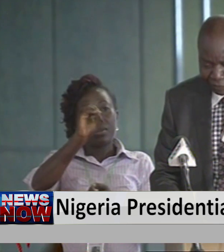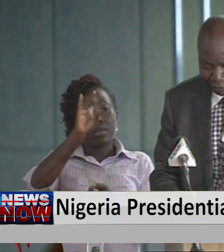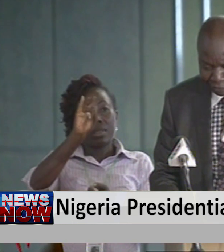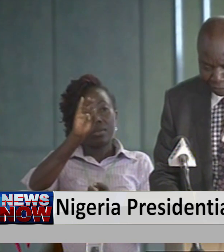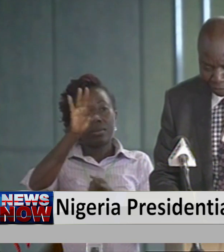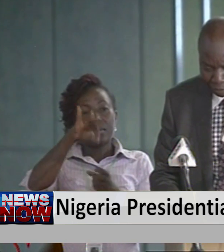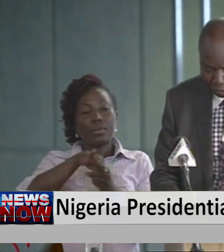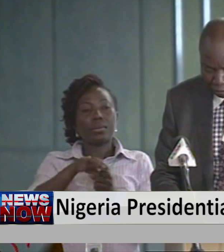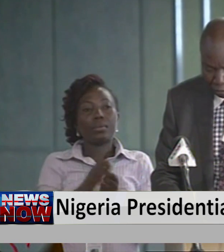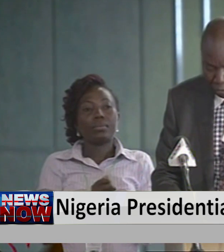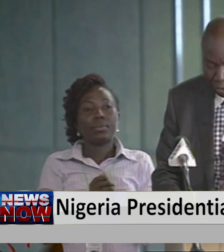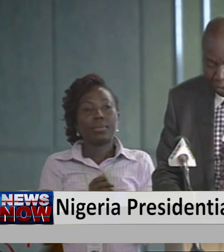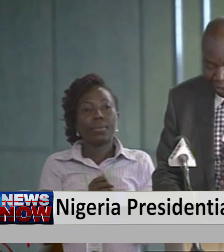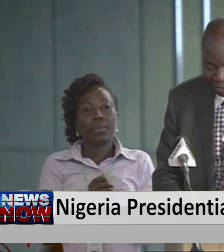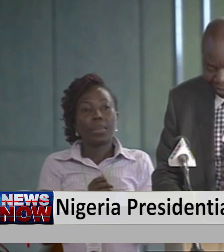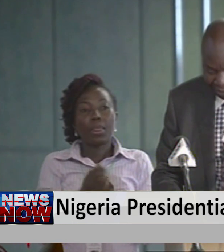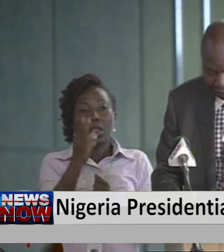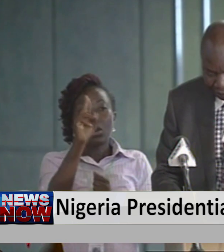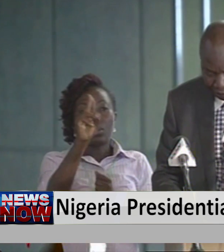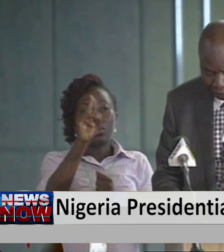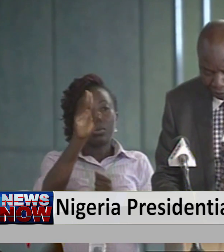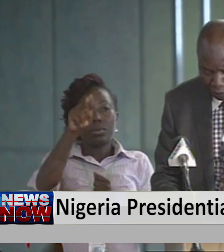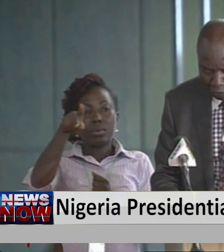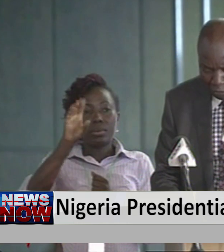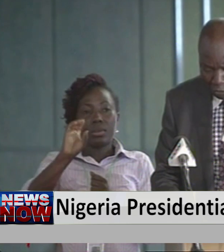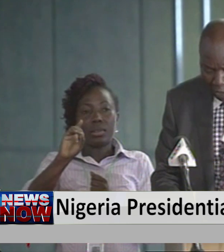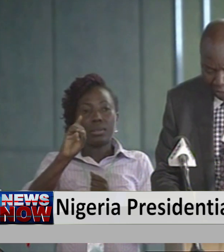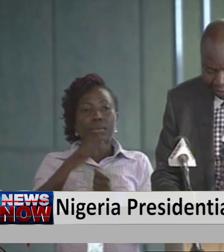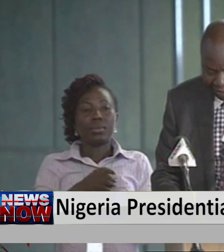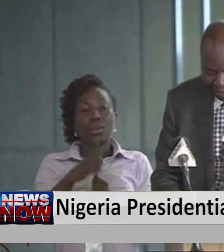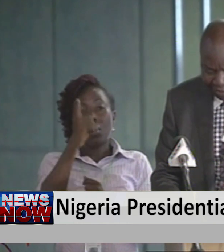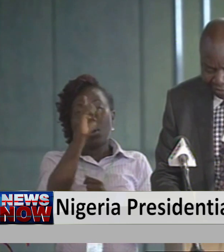407 votes. UDP,